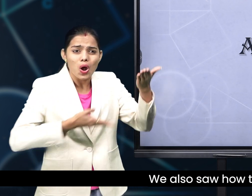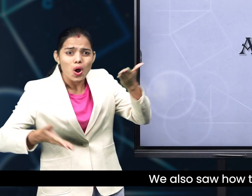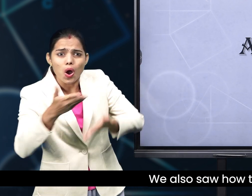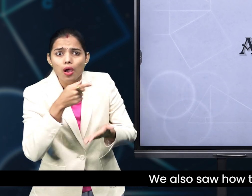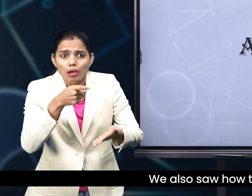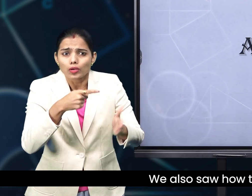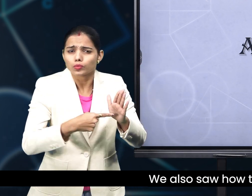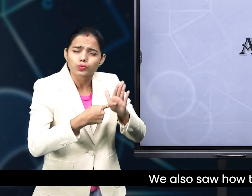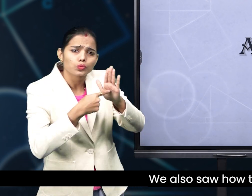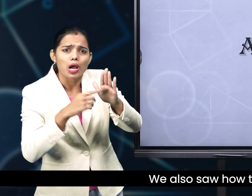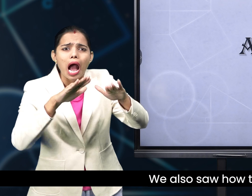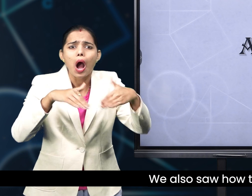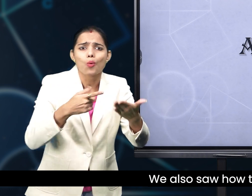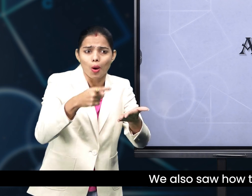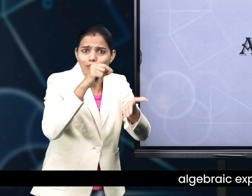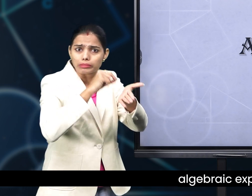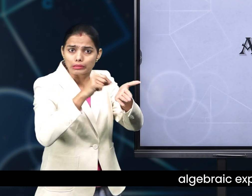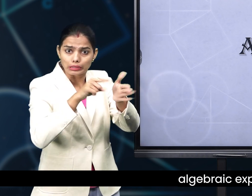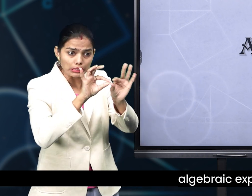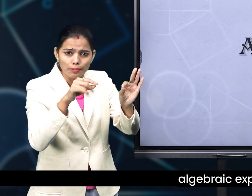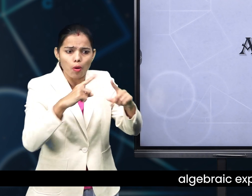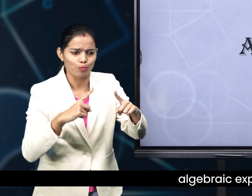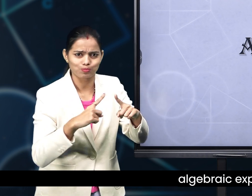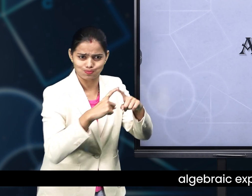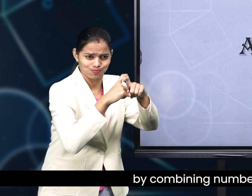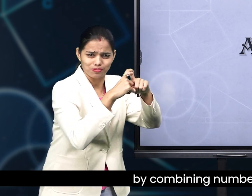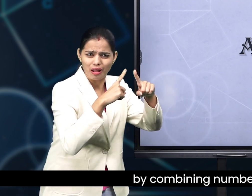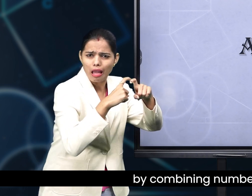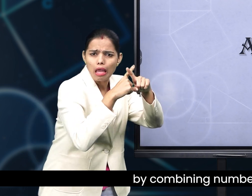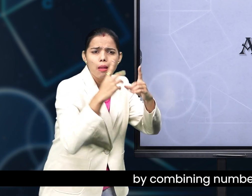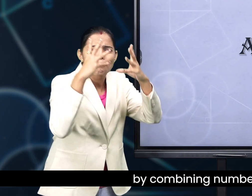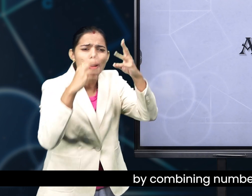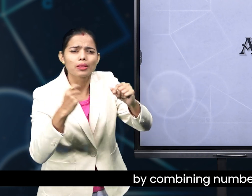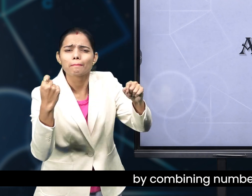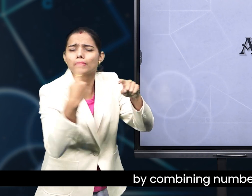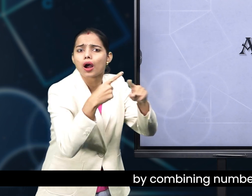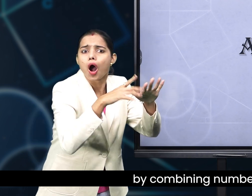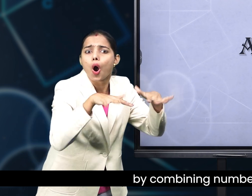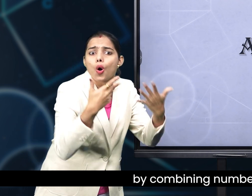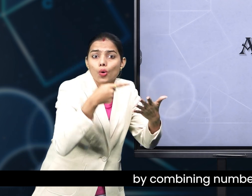also saw how to write simple algebraic expressions by combining numbers and